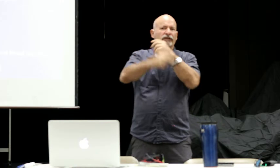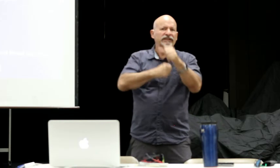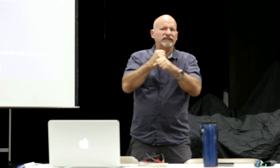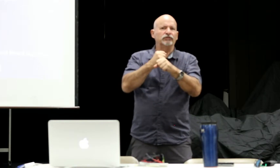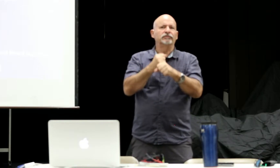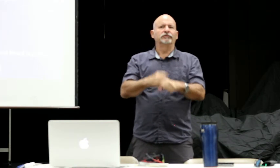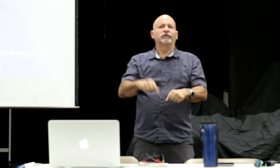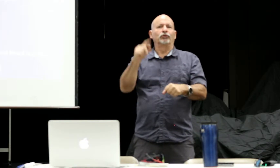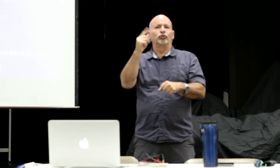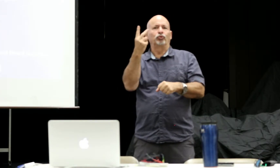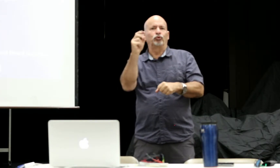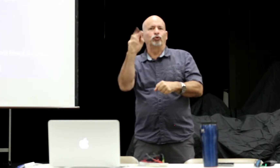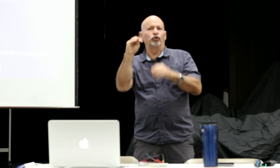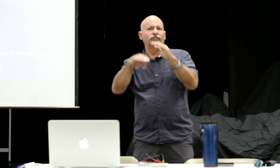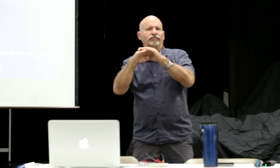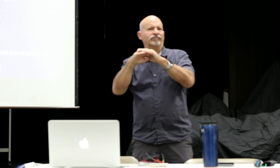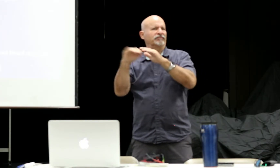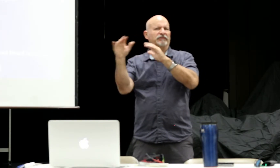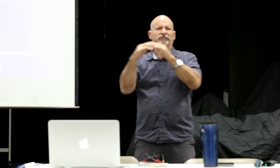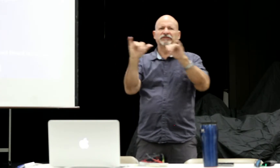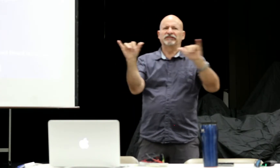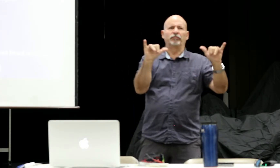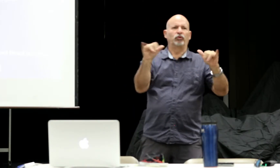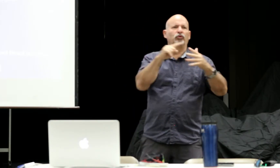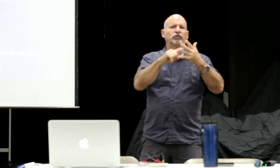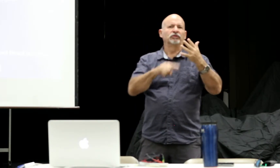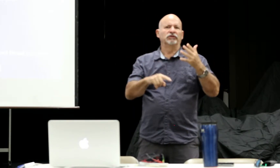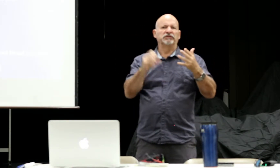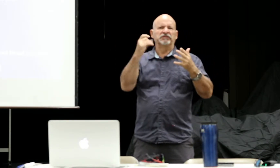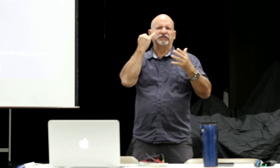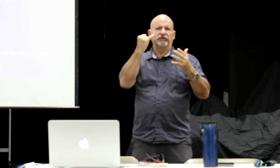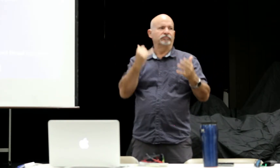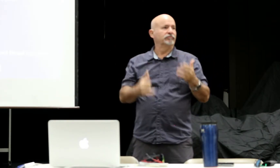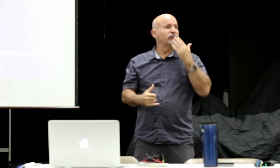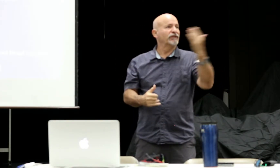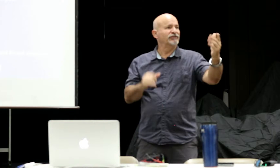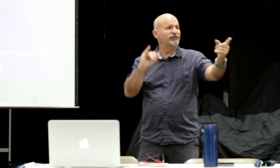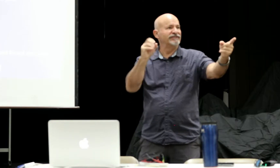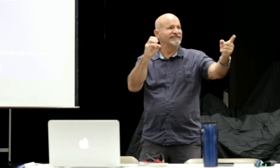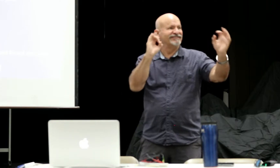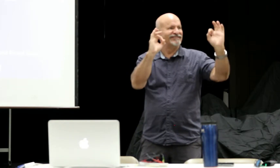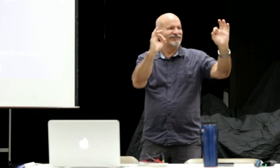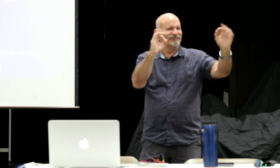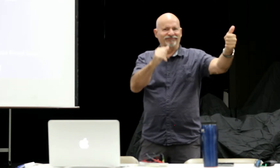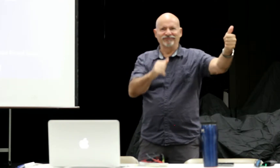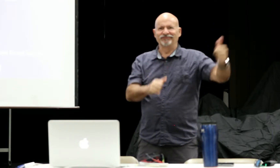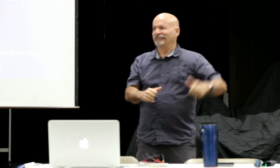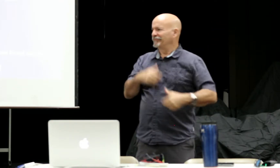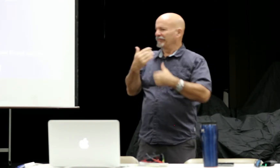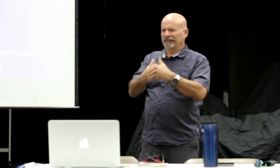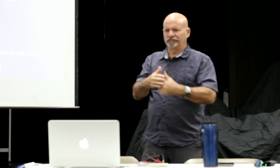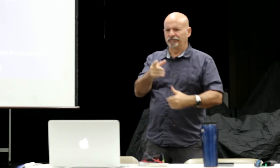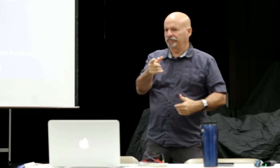And again, it's a 3-year term. You can have up to 2 terms. So thank you so much, Jesse, for going over that.